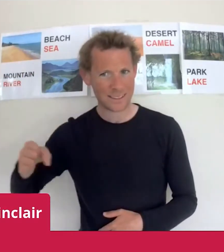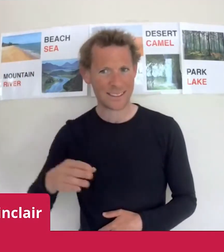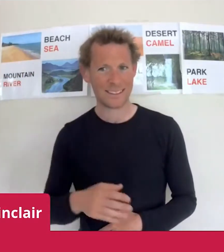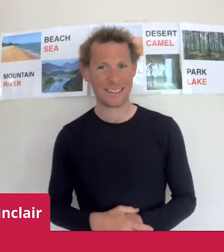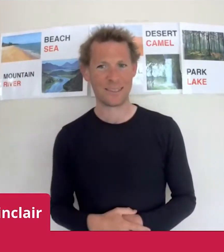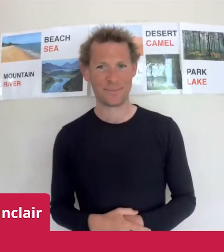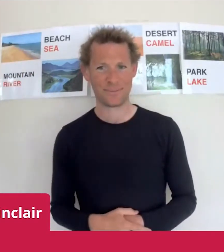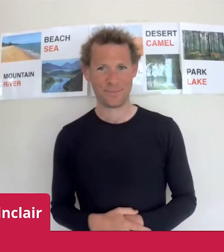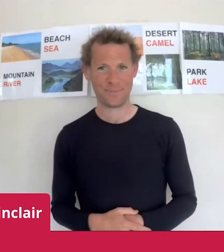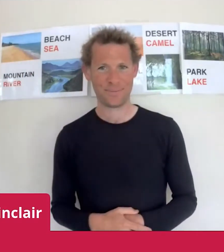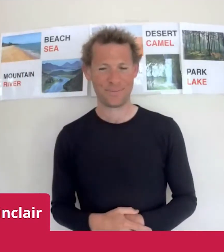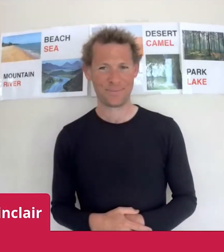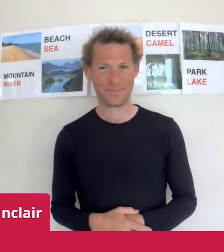camel.